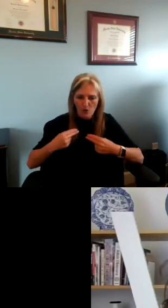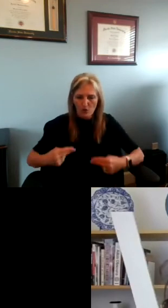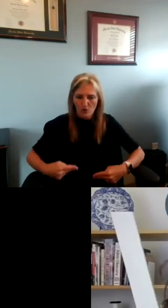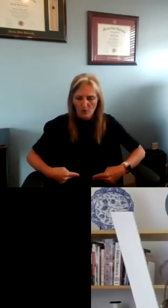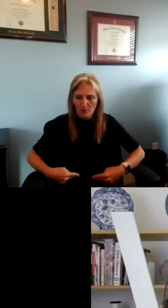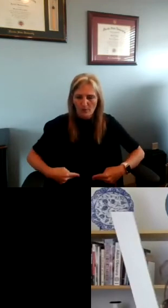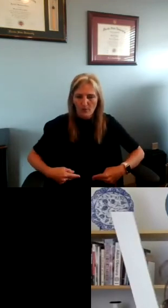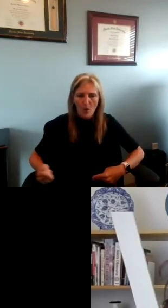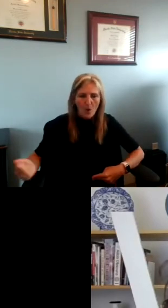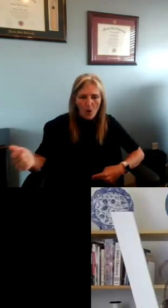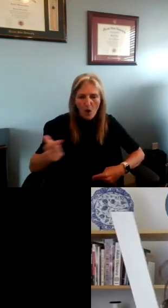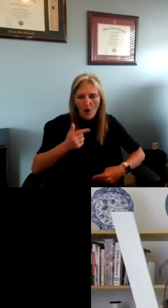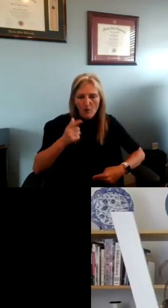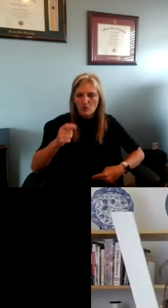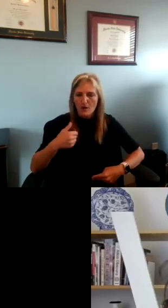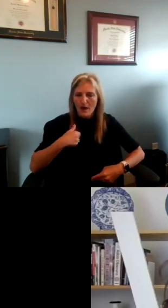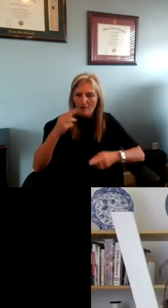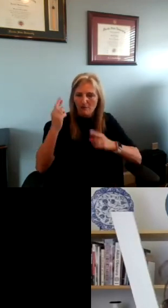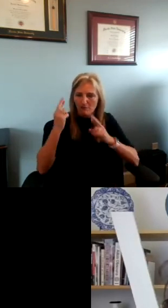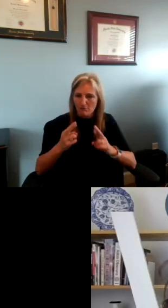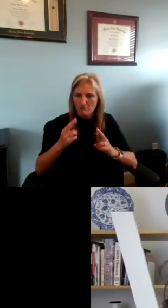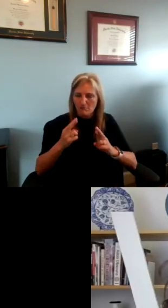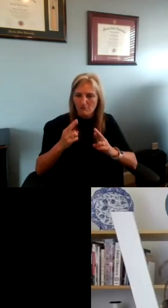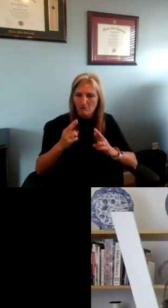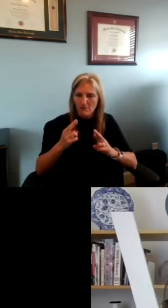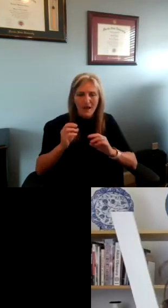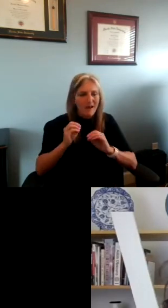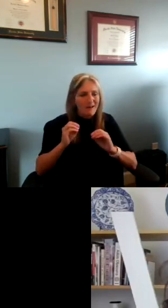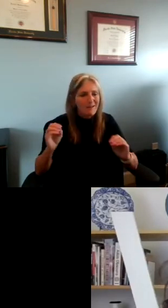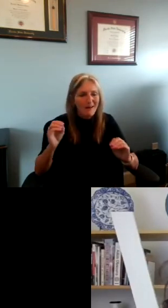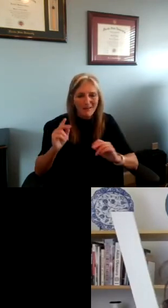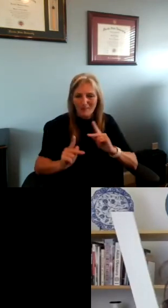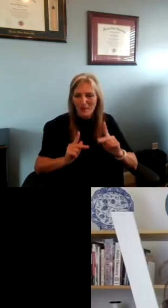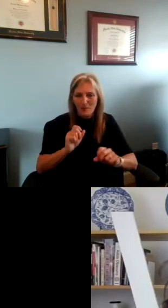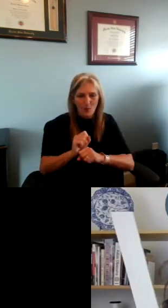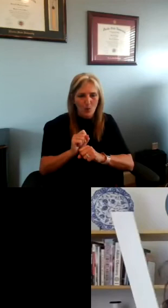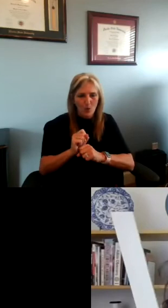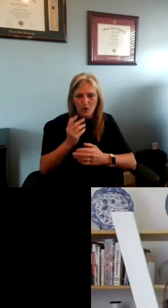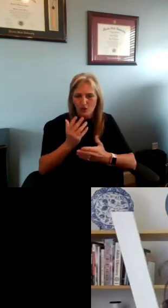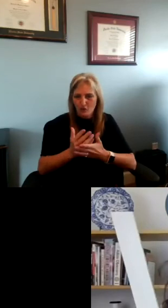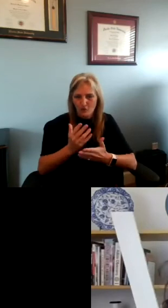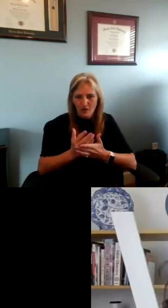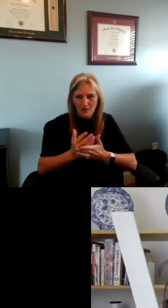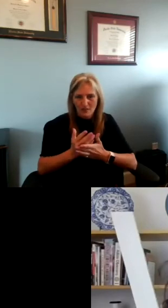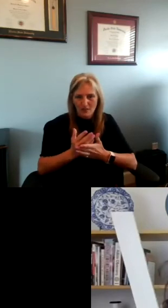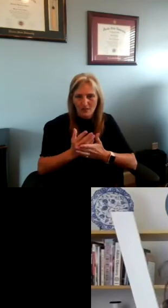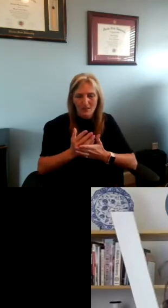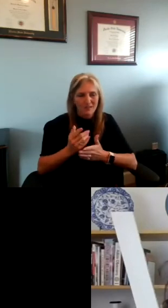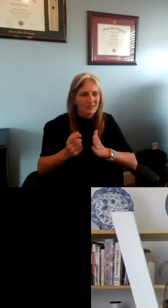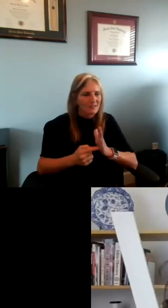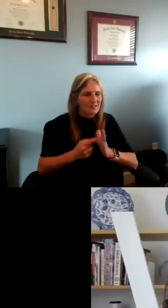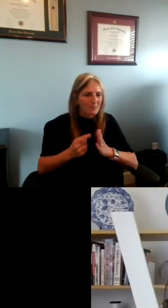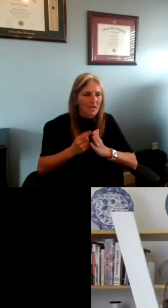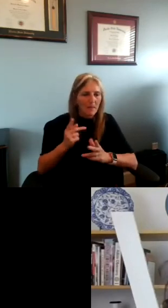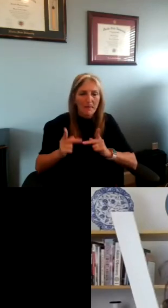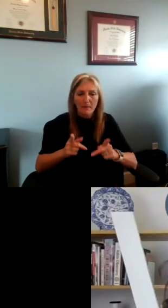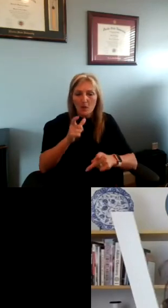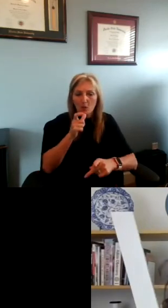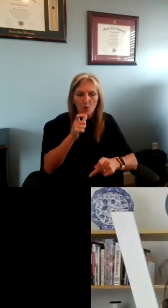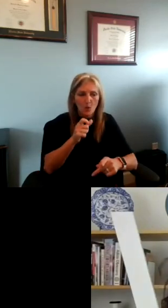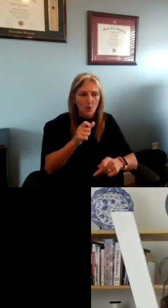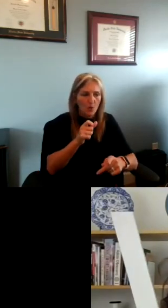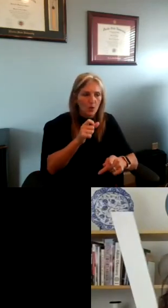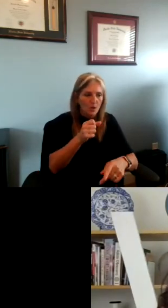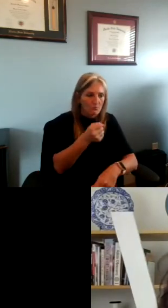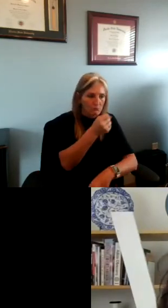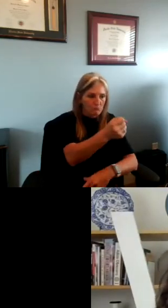dignity. And if we, and that includes people who work in corrections facilities, people who are incarcerated in those